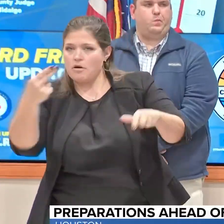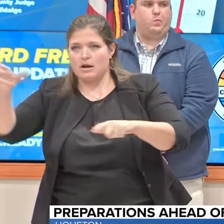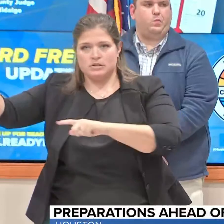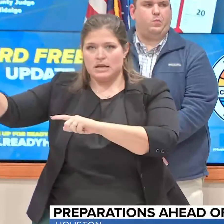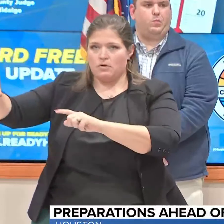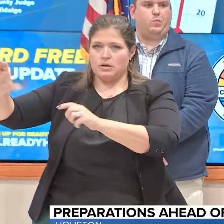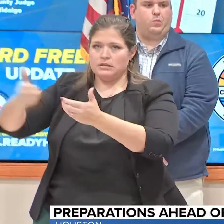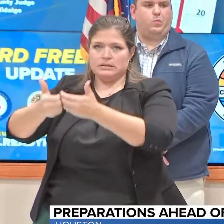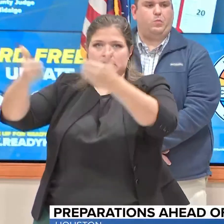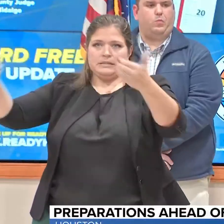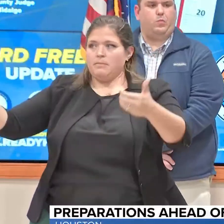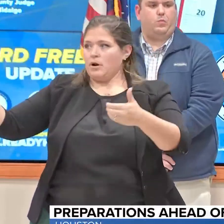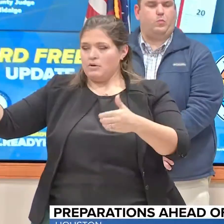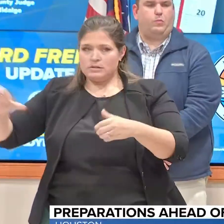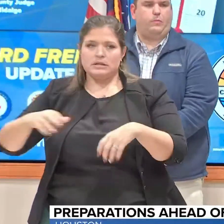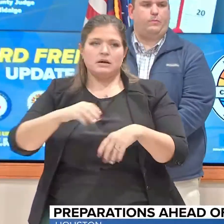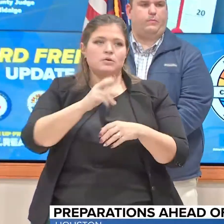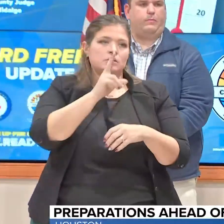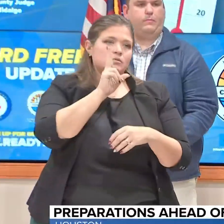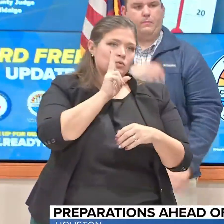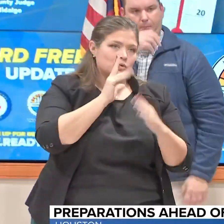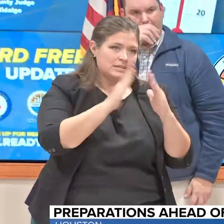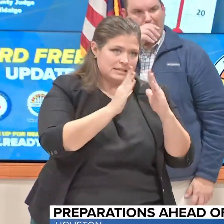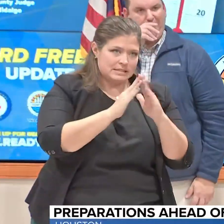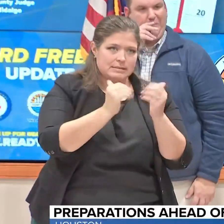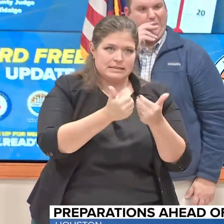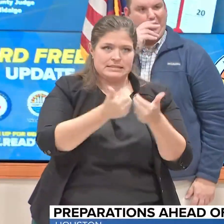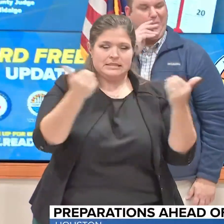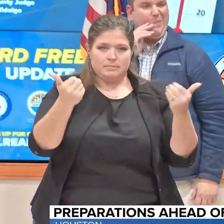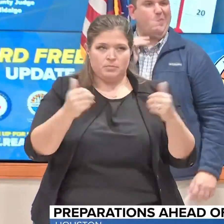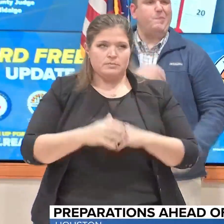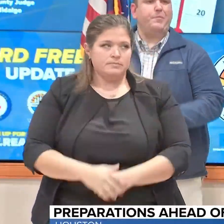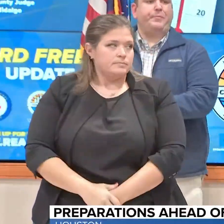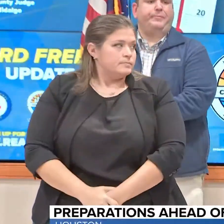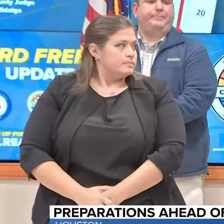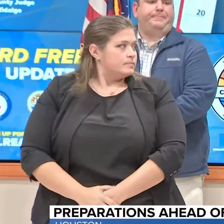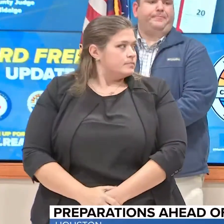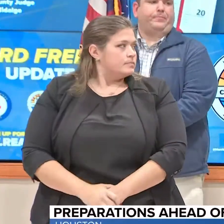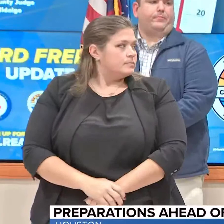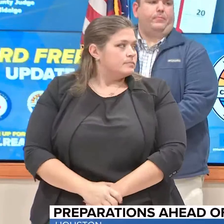getting information from them on that. That is the City of Houston system.